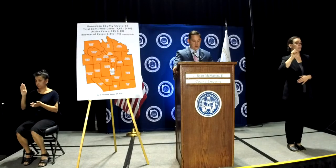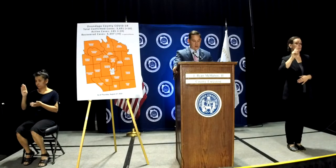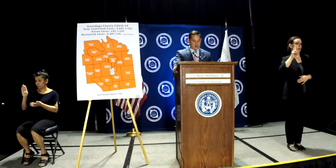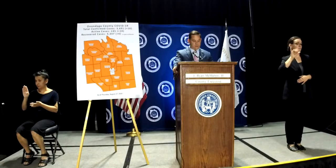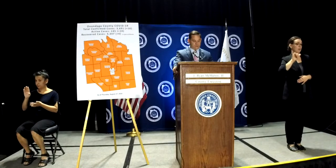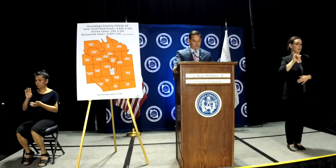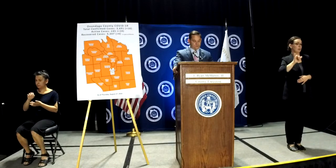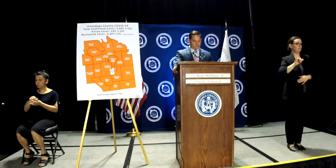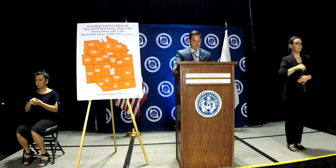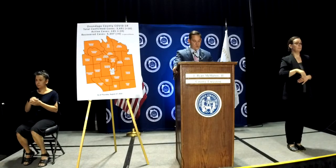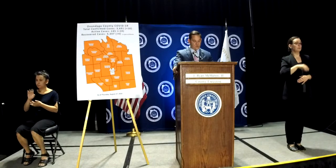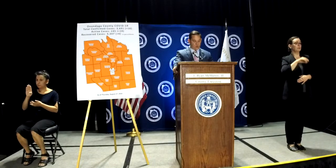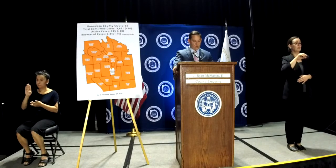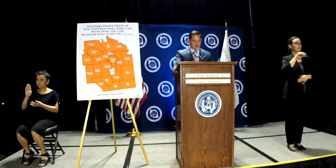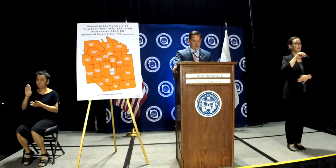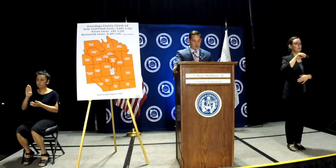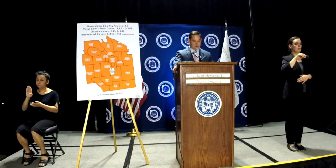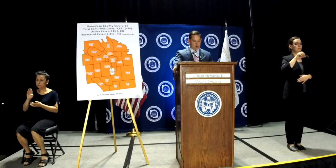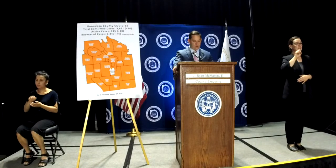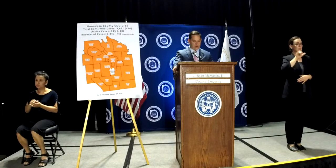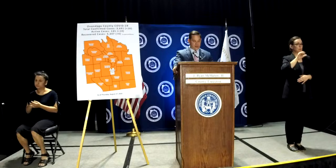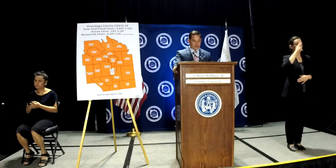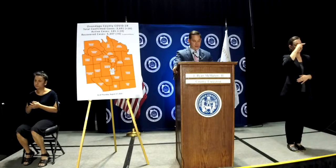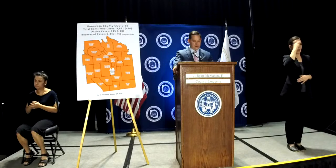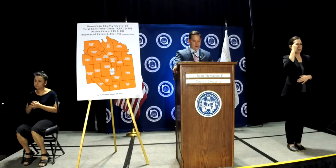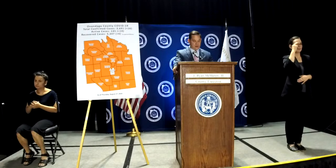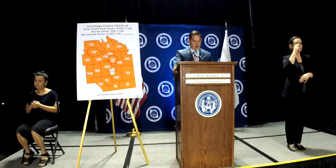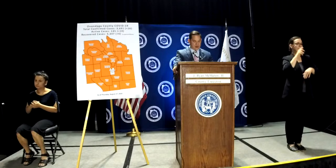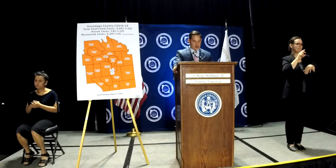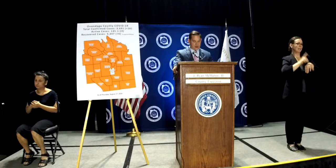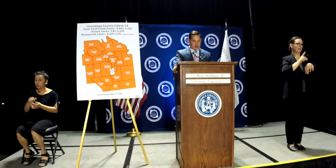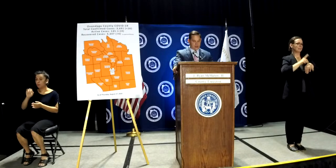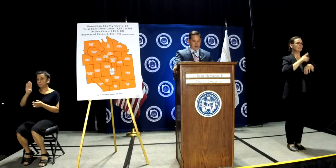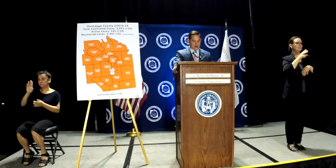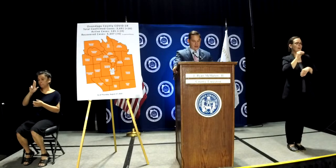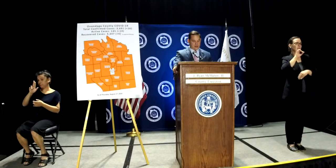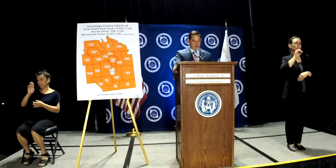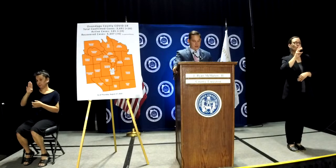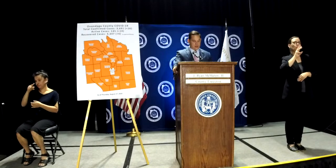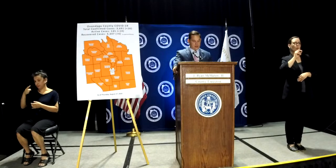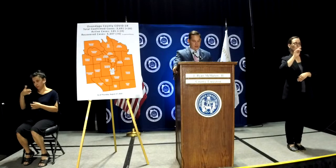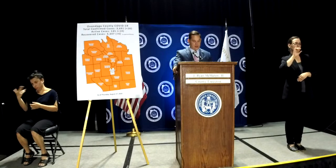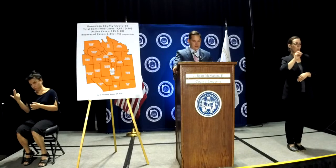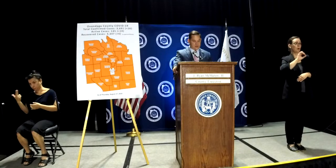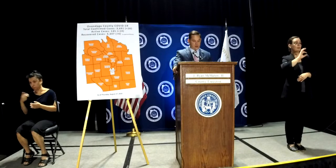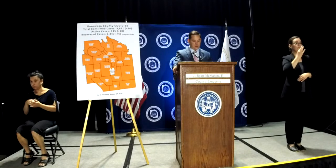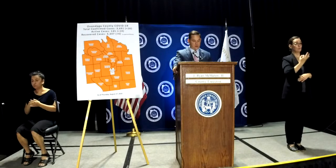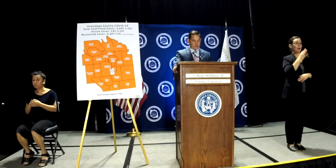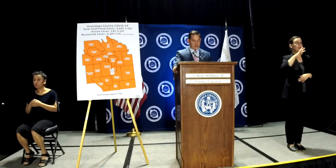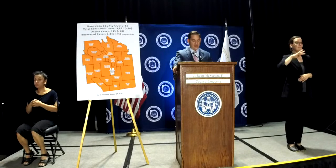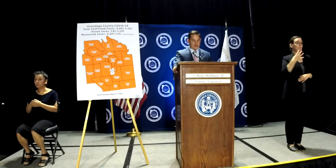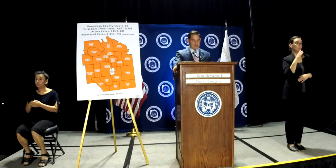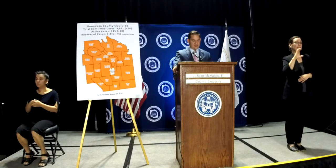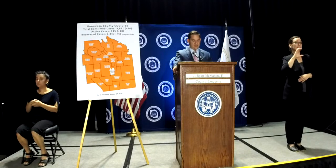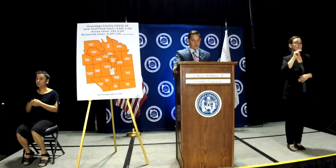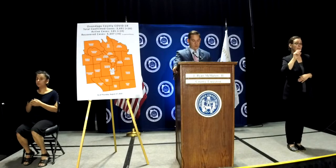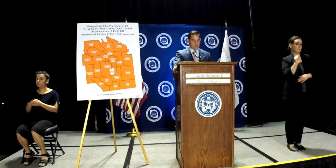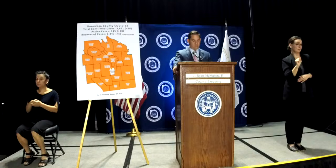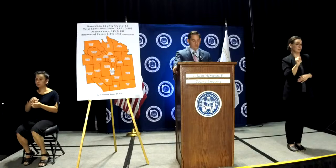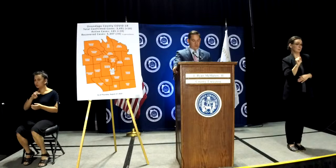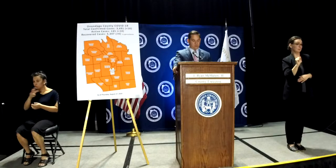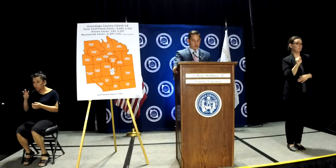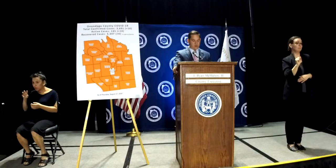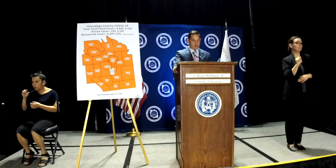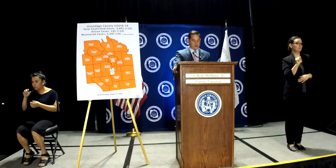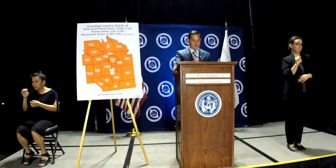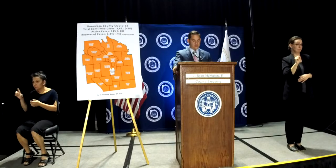Hill for West Hill and Solvay. And then the Syracuse Diocese will be